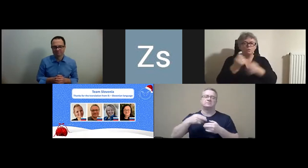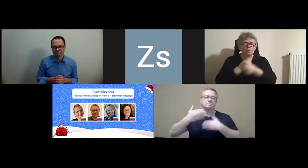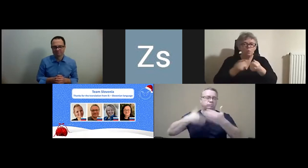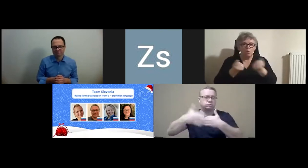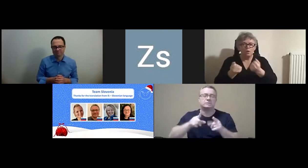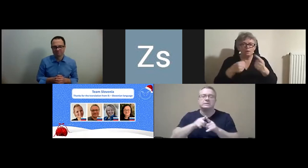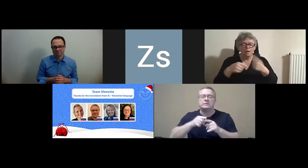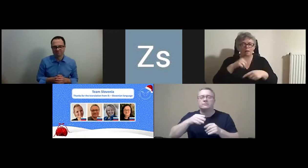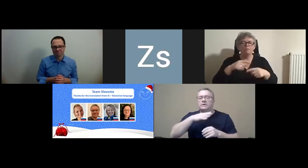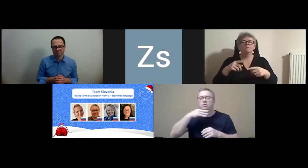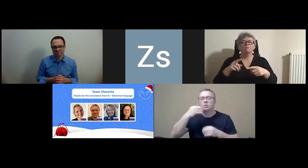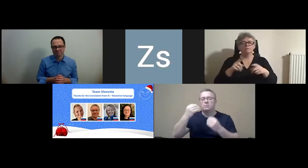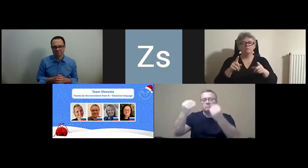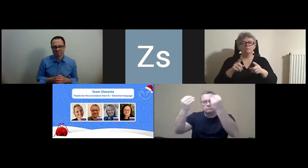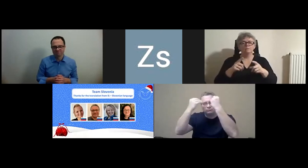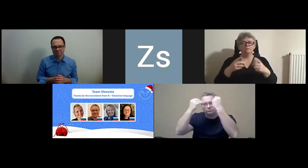for inviting us.